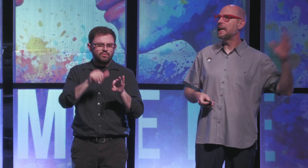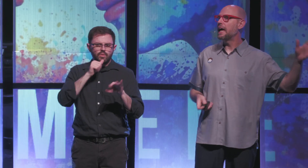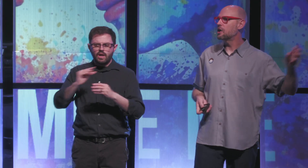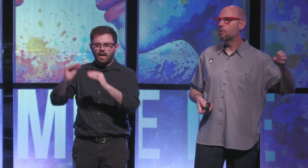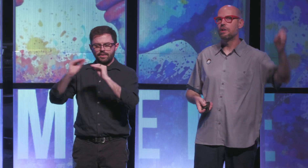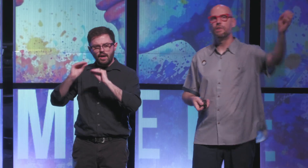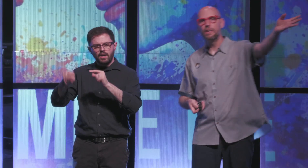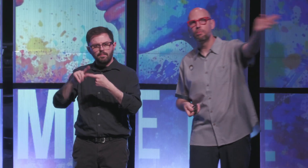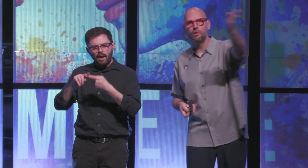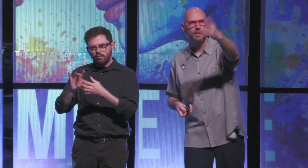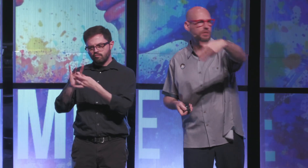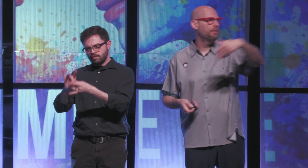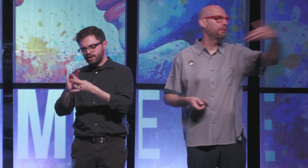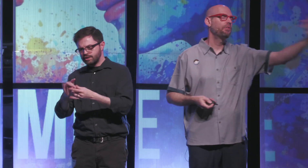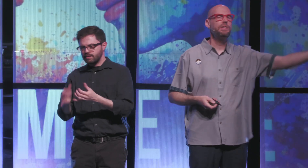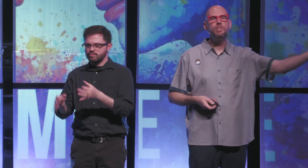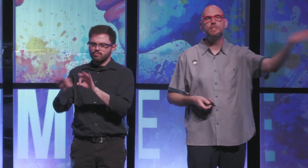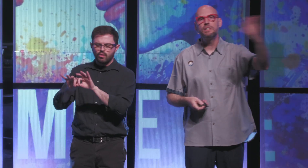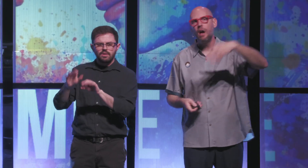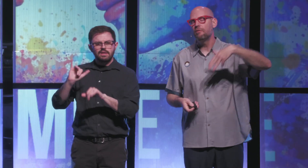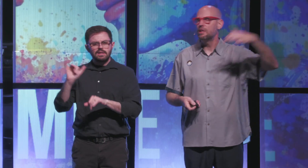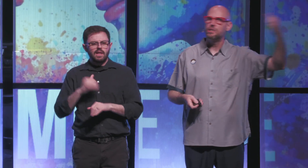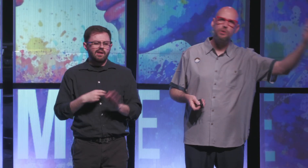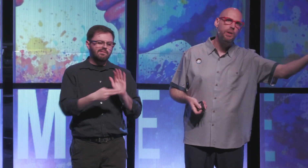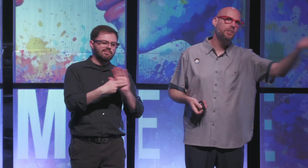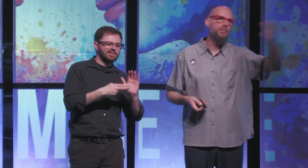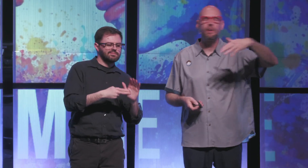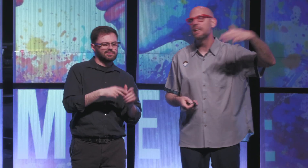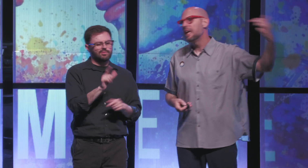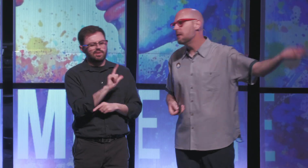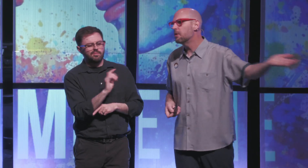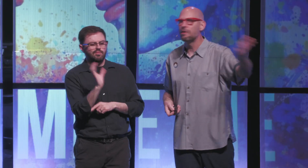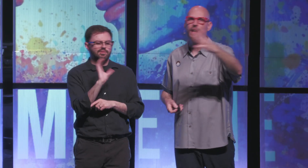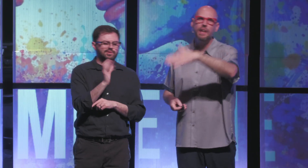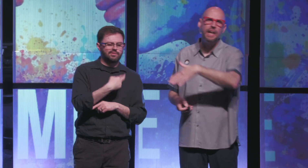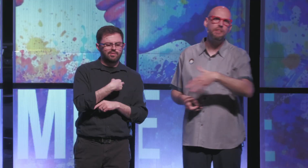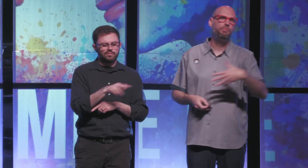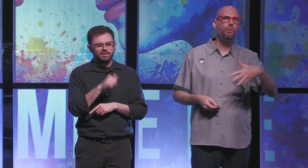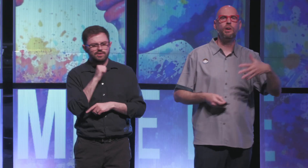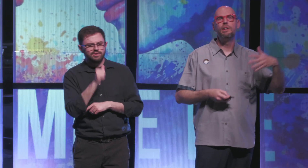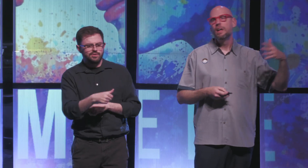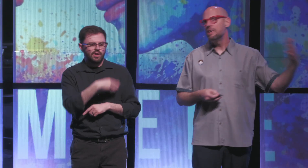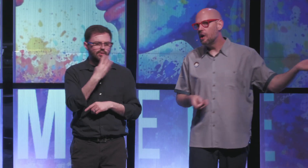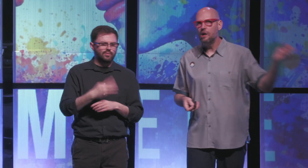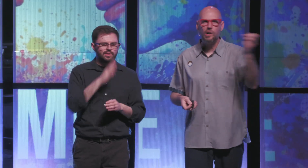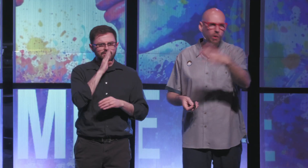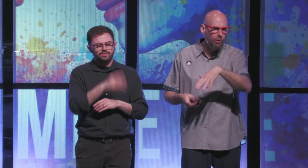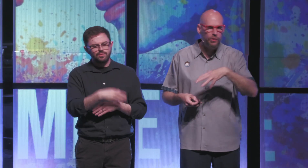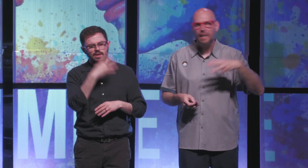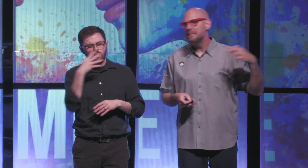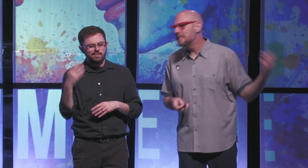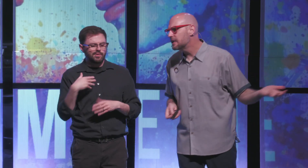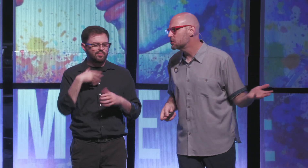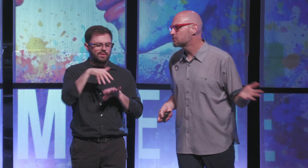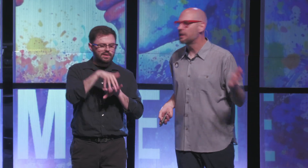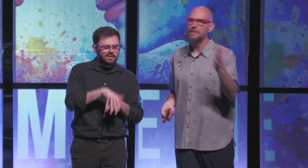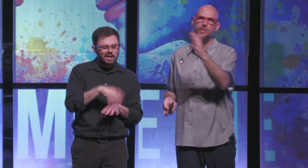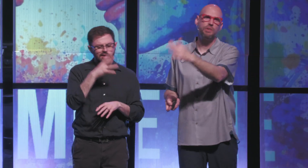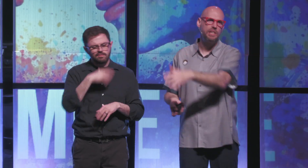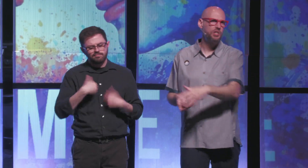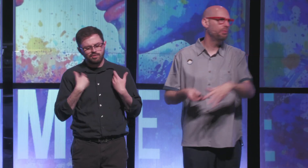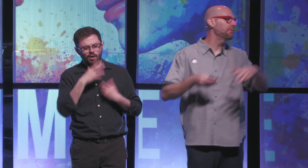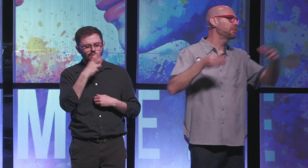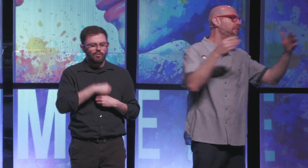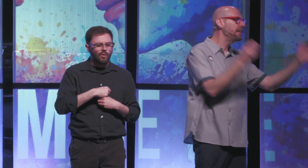thought the category of liberal, conservative, religious, non-religious, queer, straight, immigrant, native born, young, old,